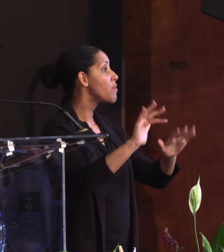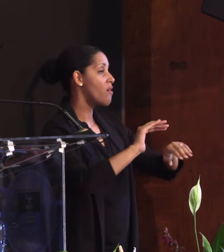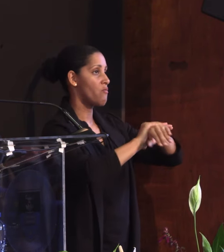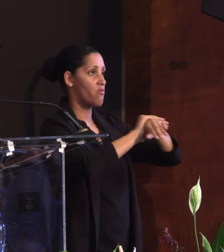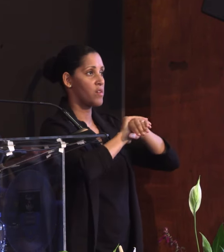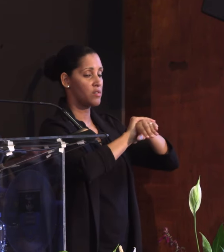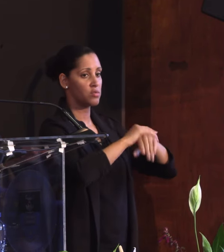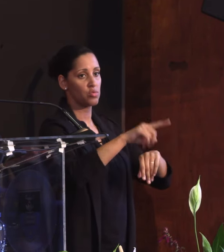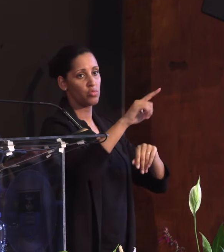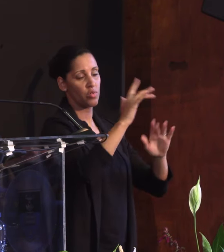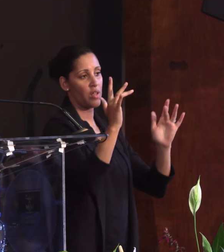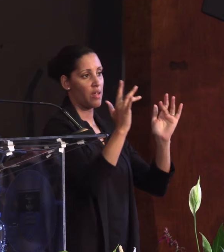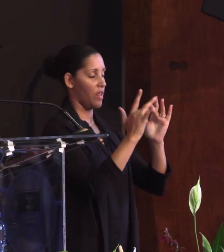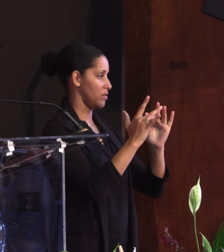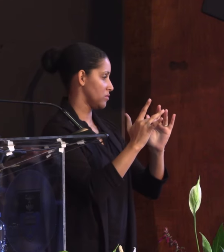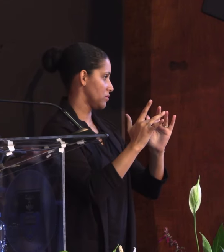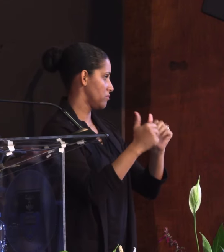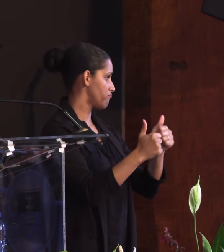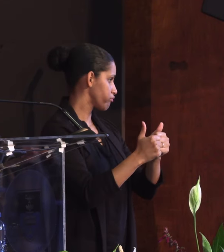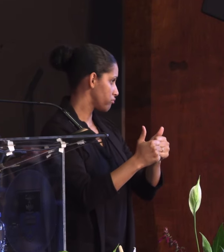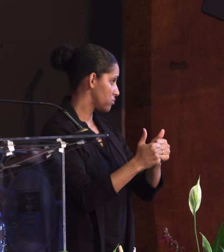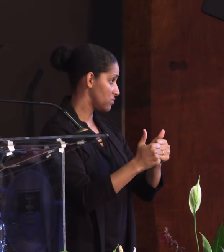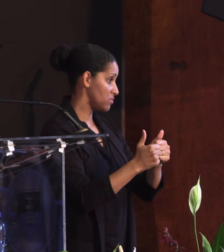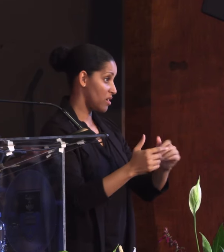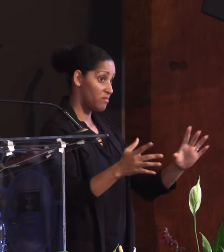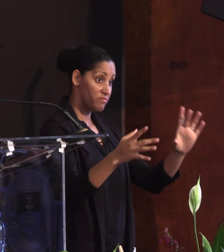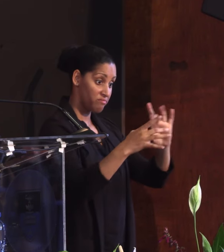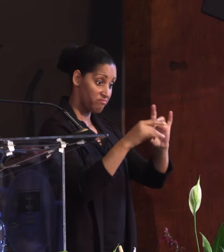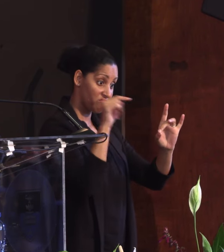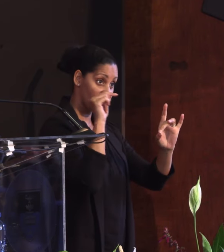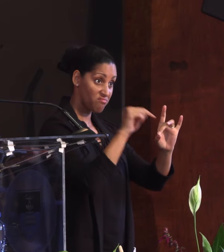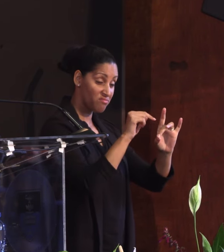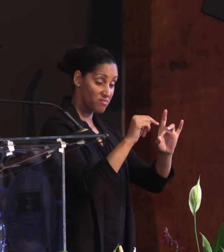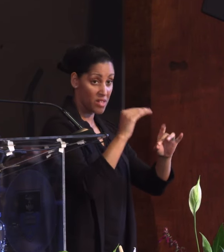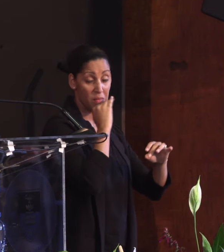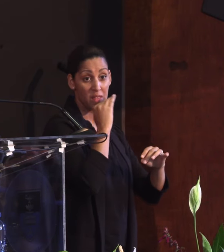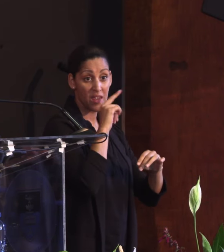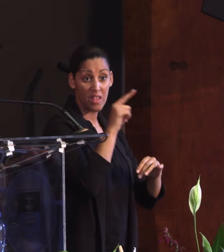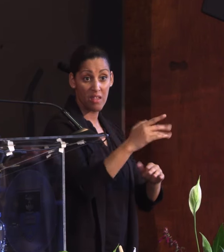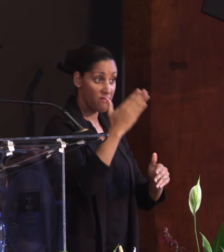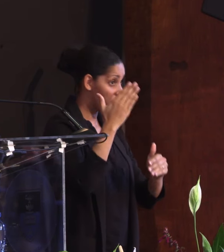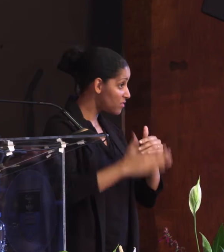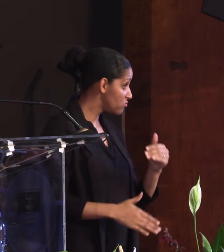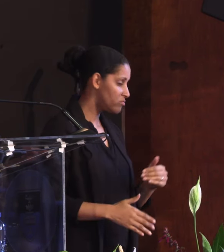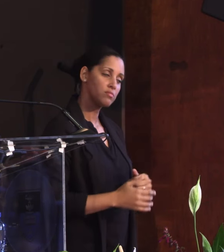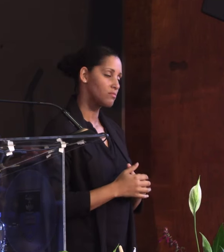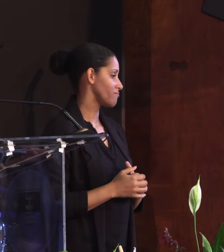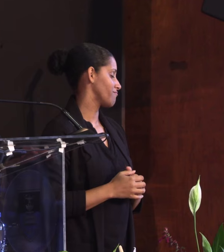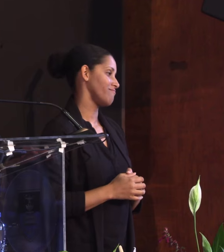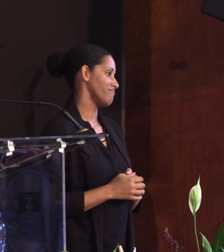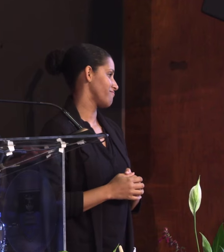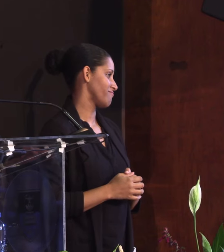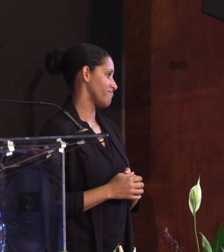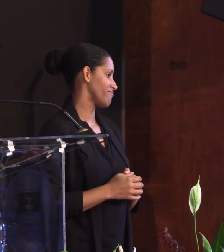with. Now, these connections do not necessarily end with this graduation.